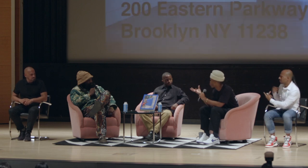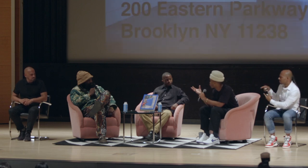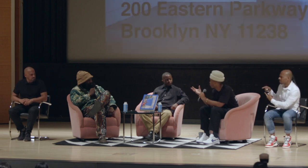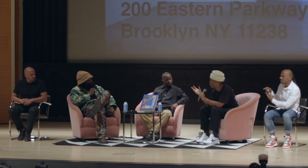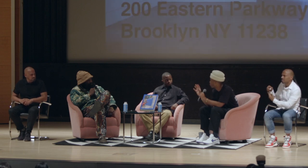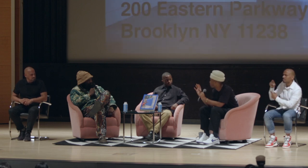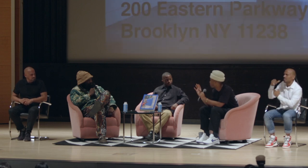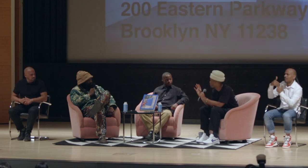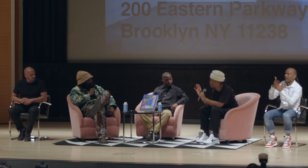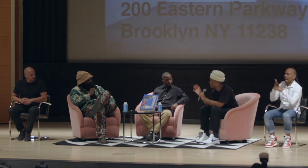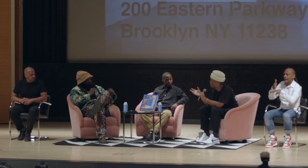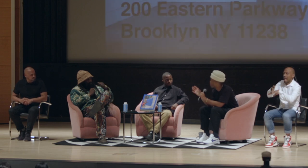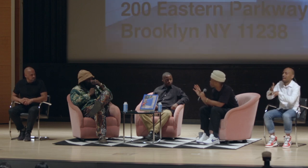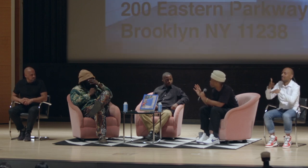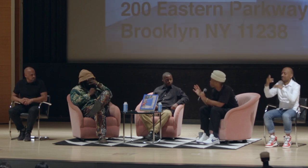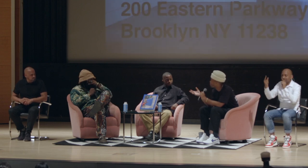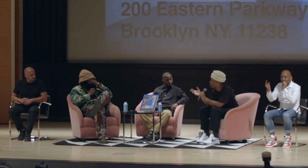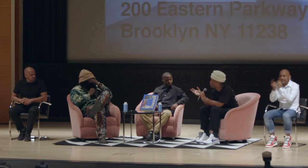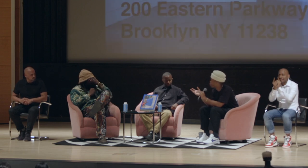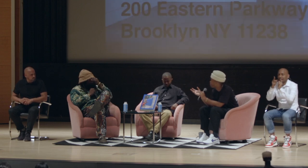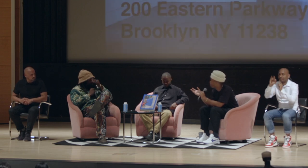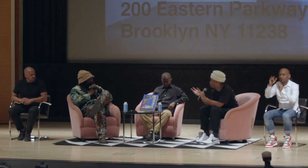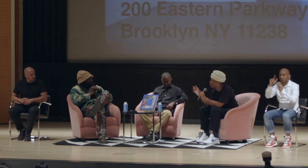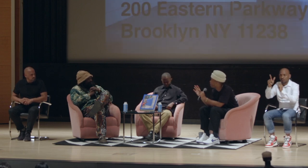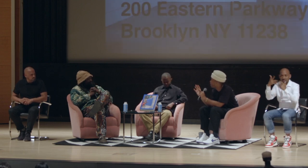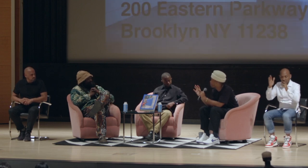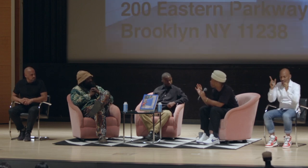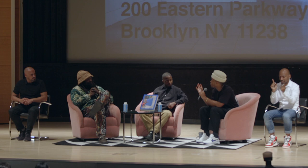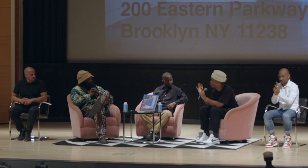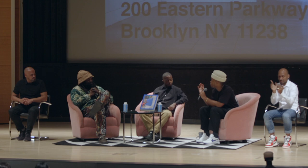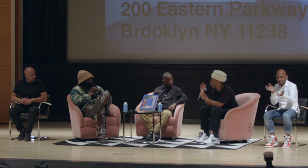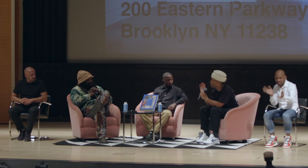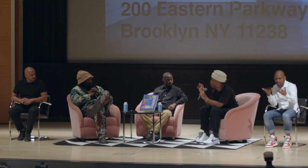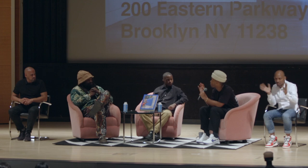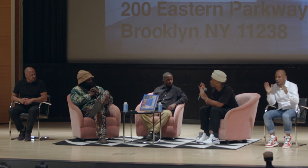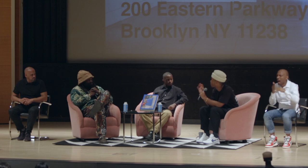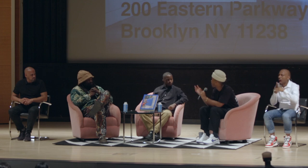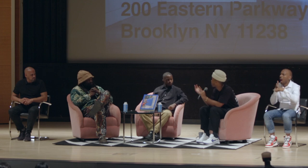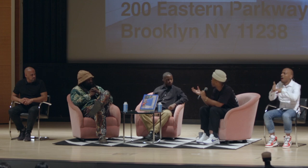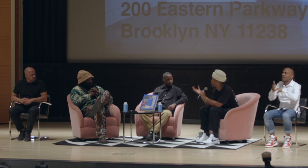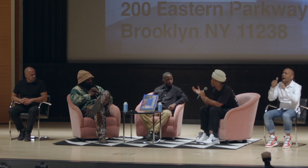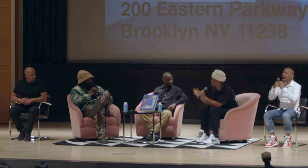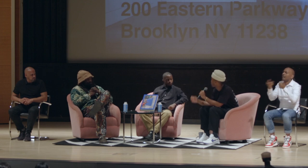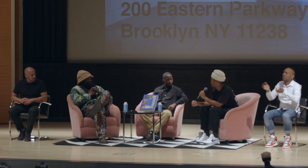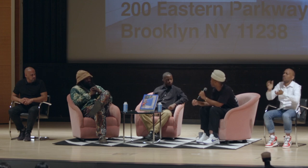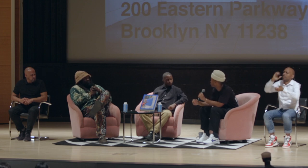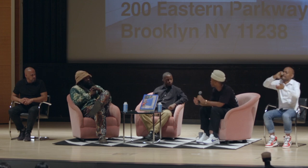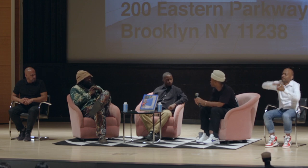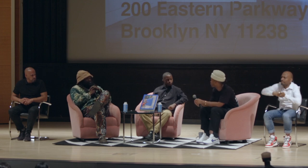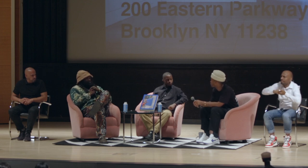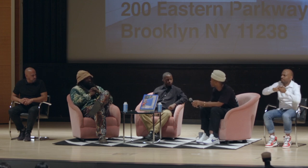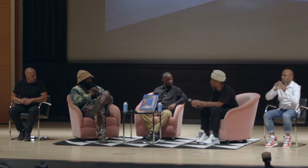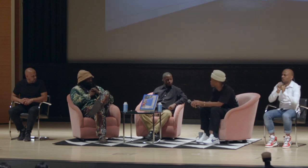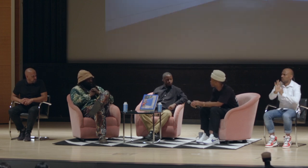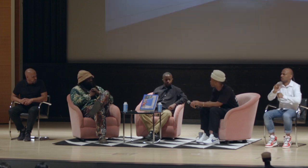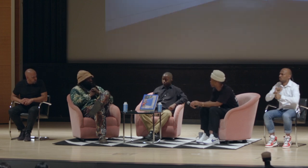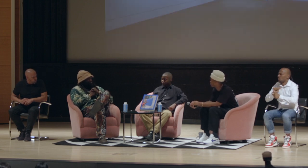those initial, you know, interactions or those initial meetings, how did you become collaborators